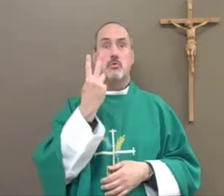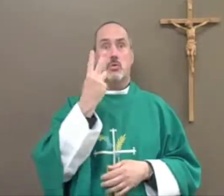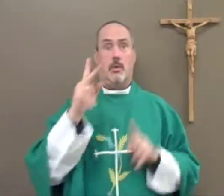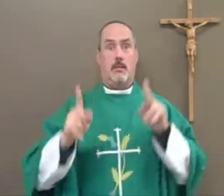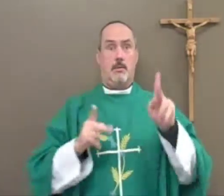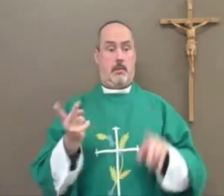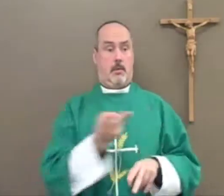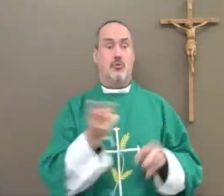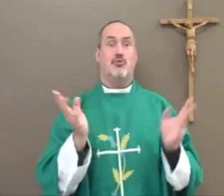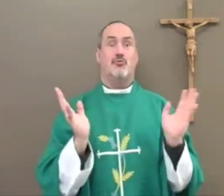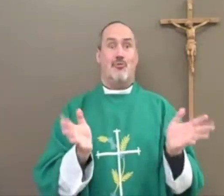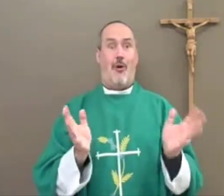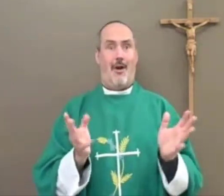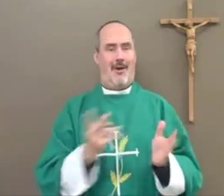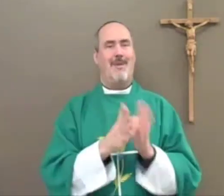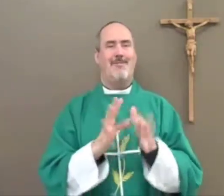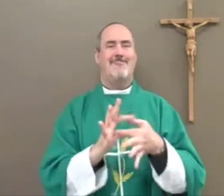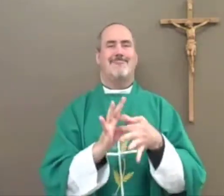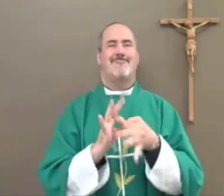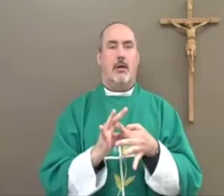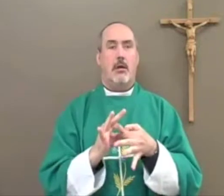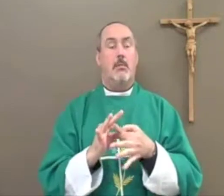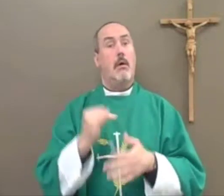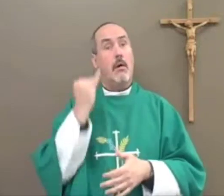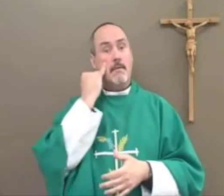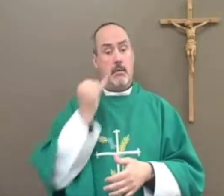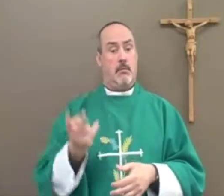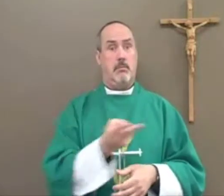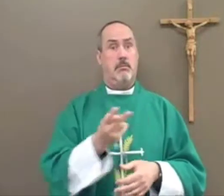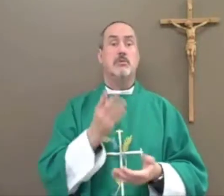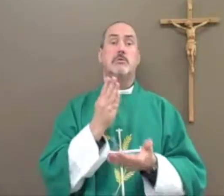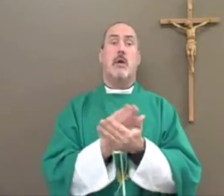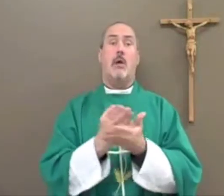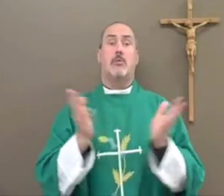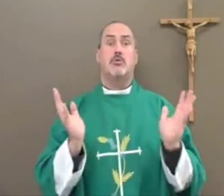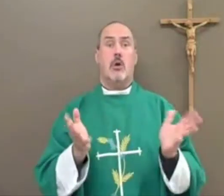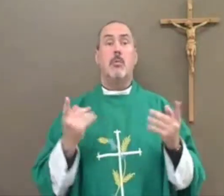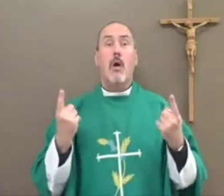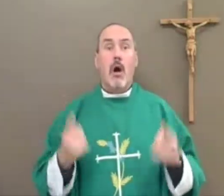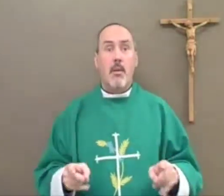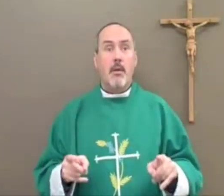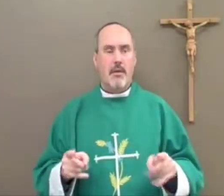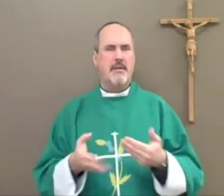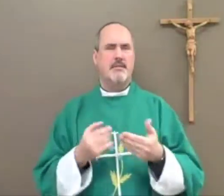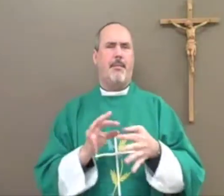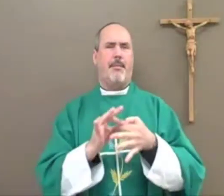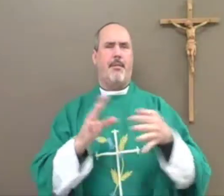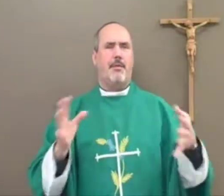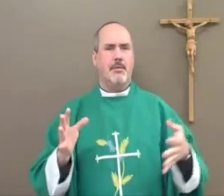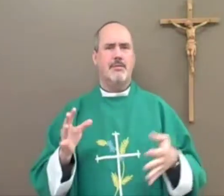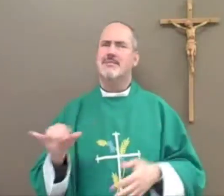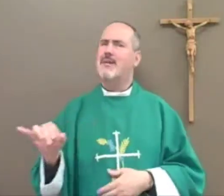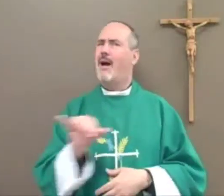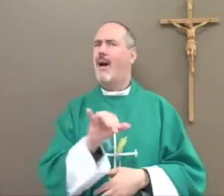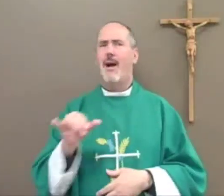It's just like if two people are having a conversation, the more they talk, the closer they get. If they stop talking, they kind of drift